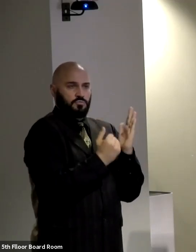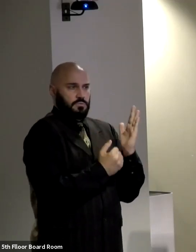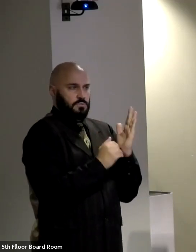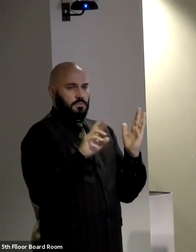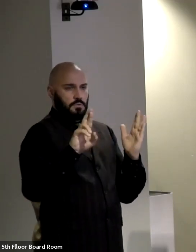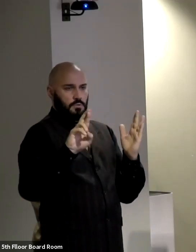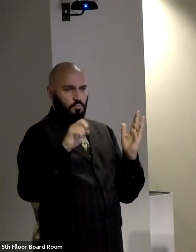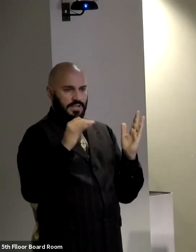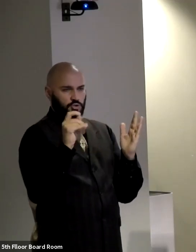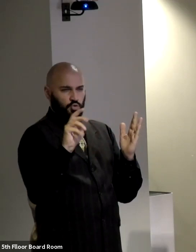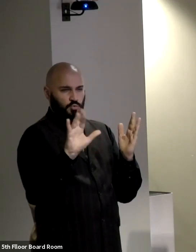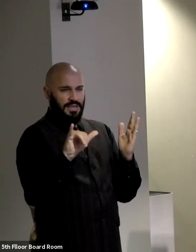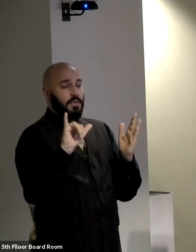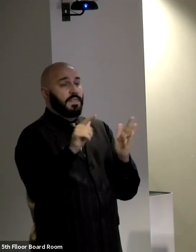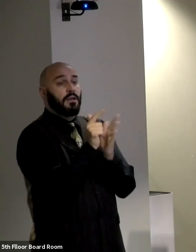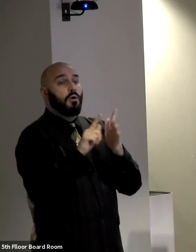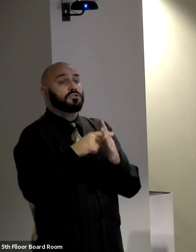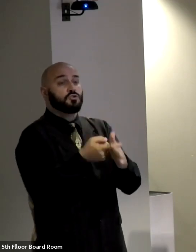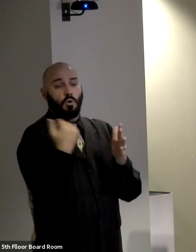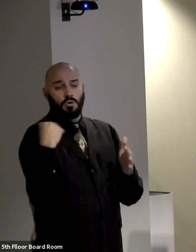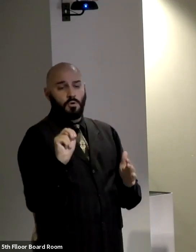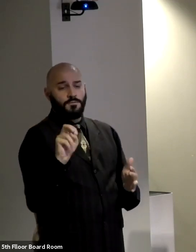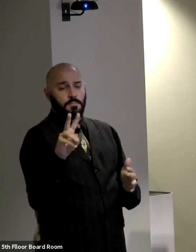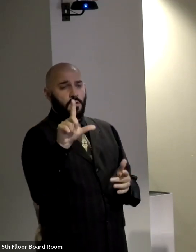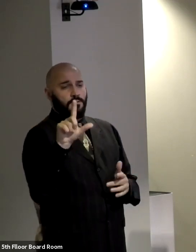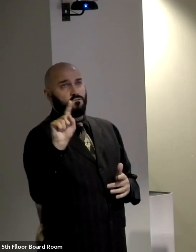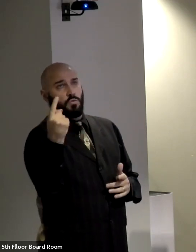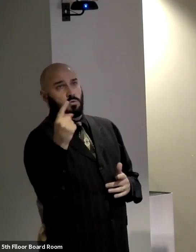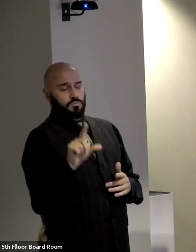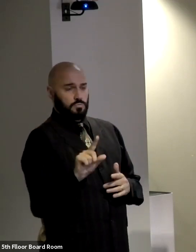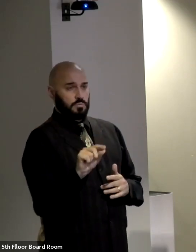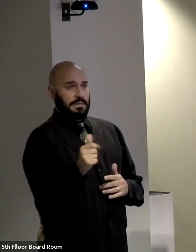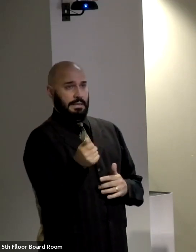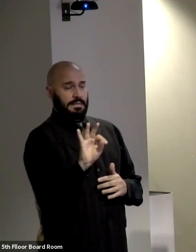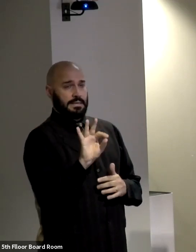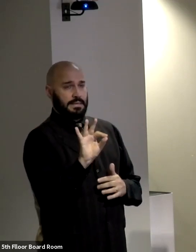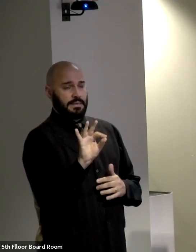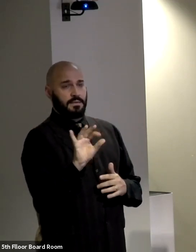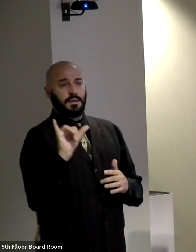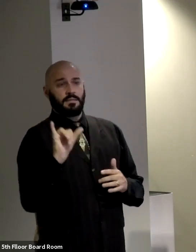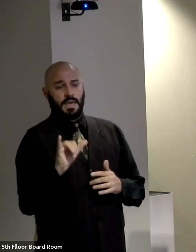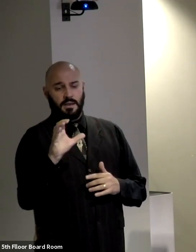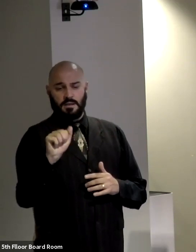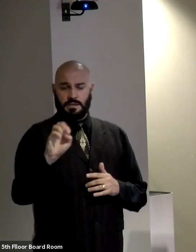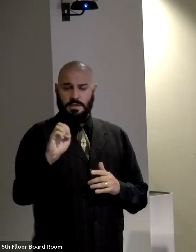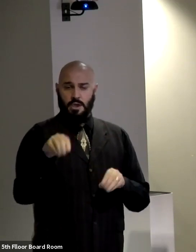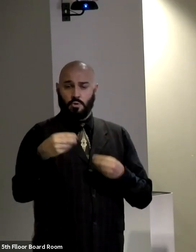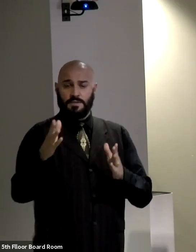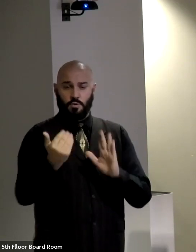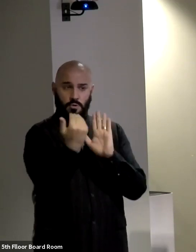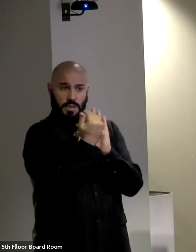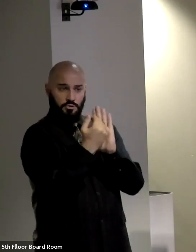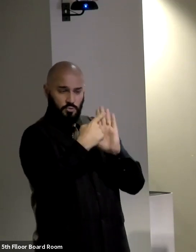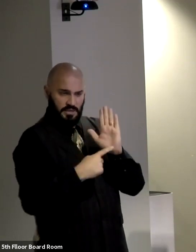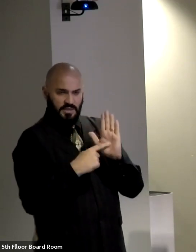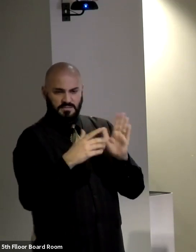effective on October the 1st of 2019. The Caregiver Registry is known within DCH and outwardly facing